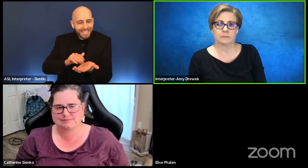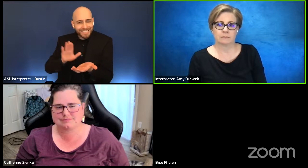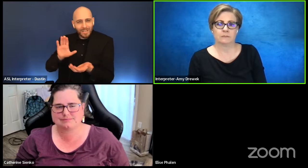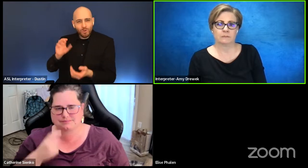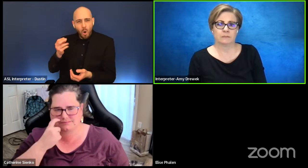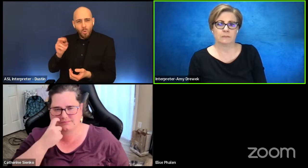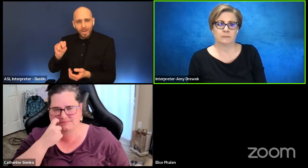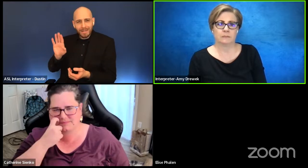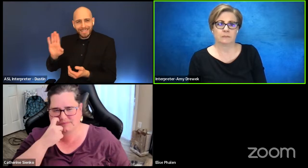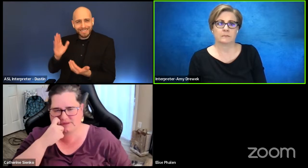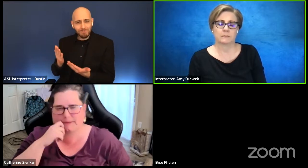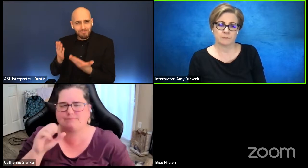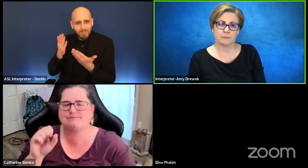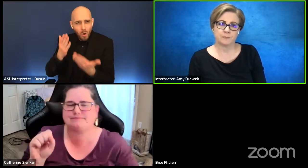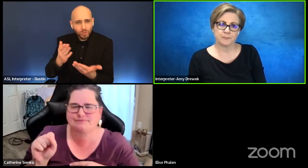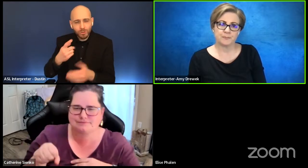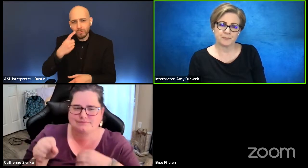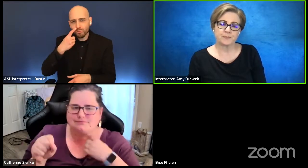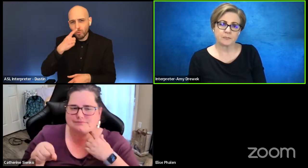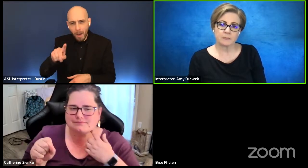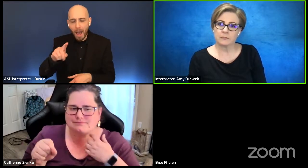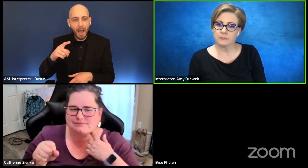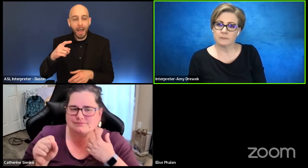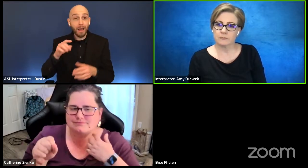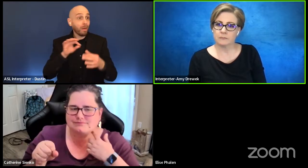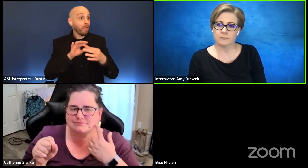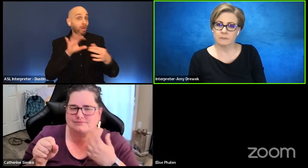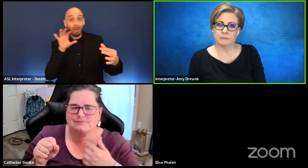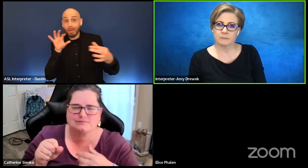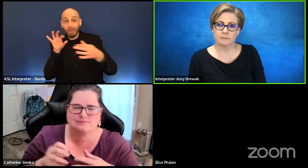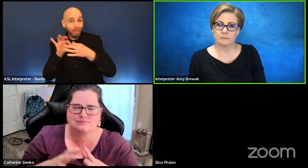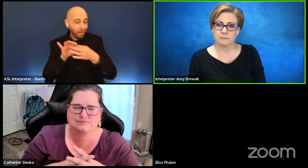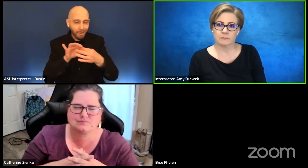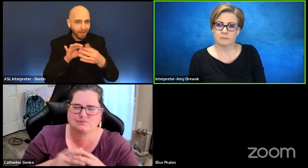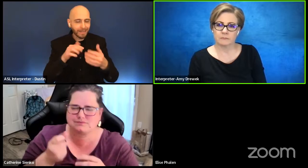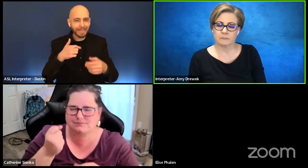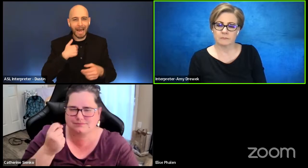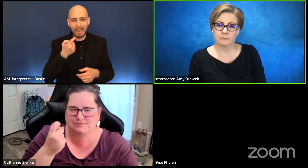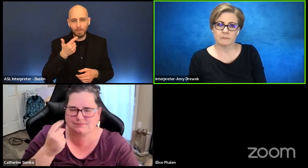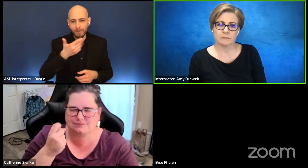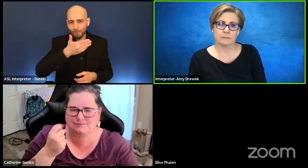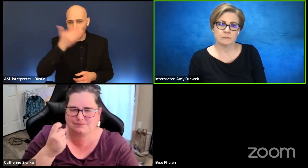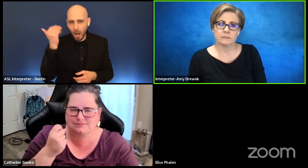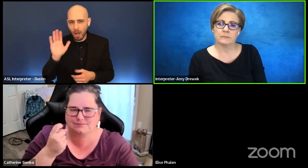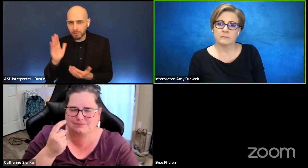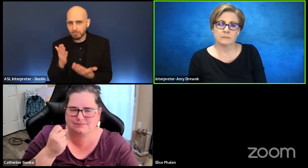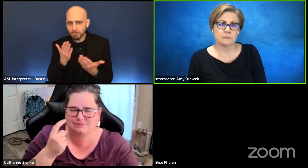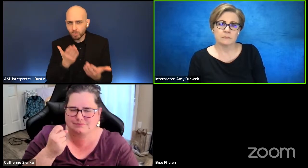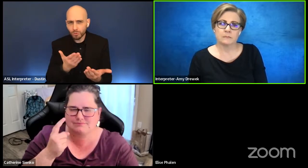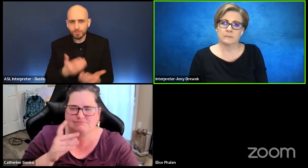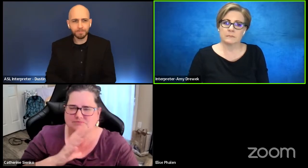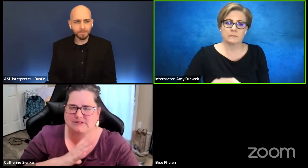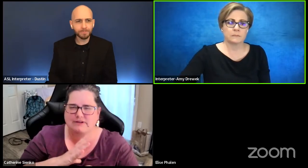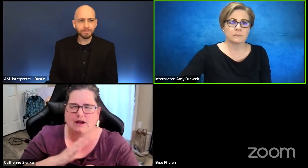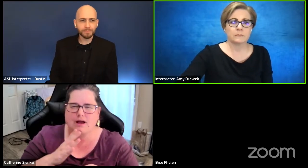mind? Running around has caused my forgetting a little bit.